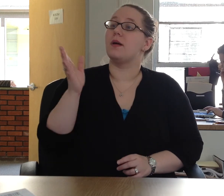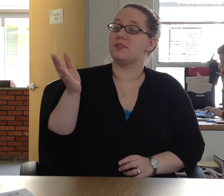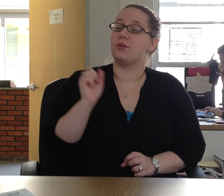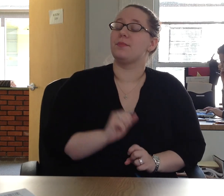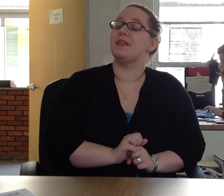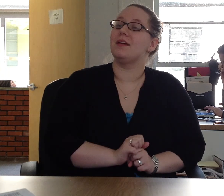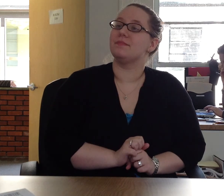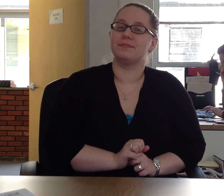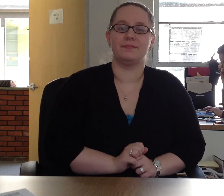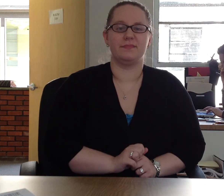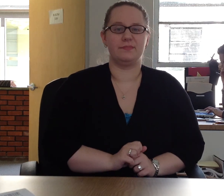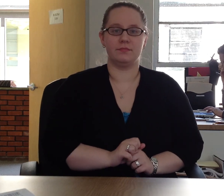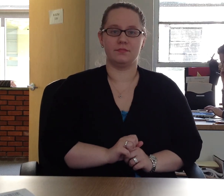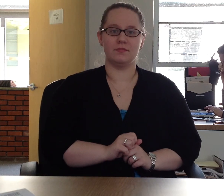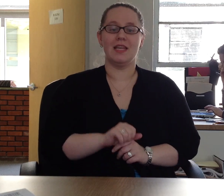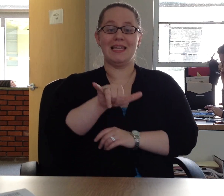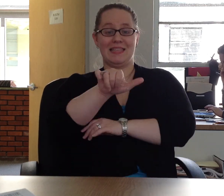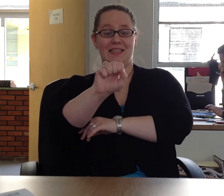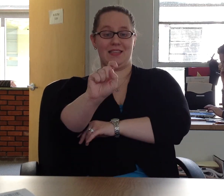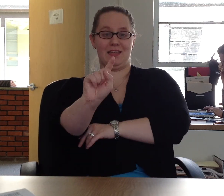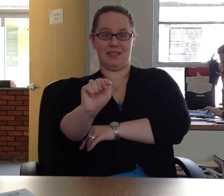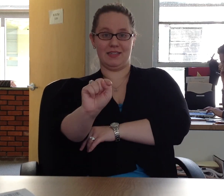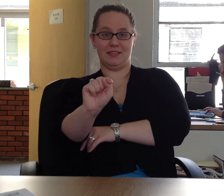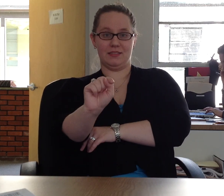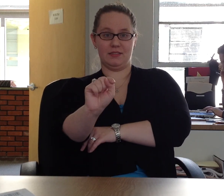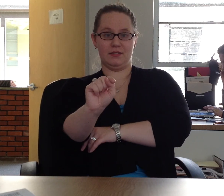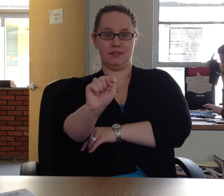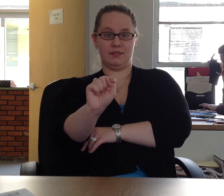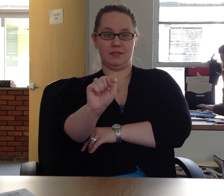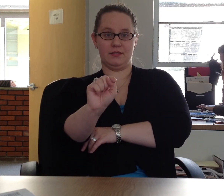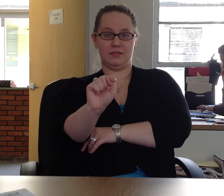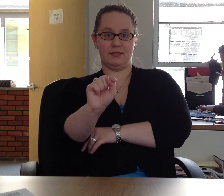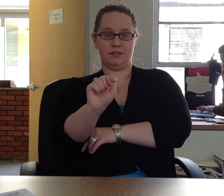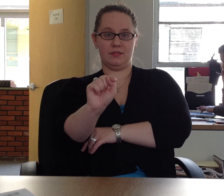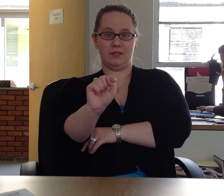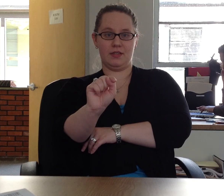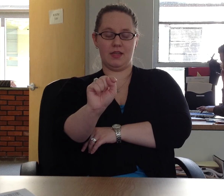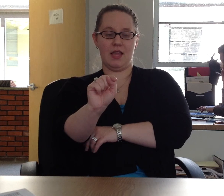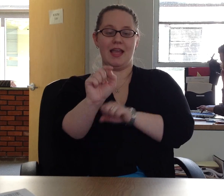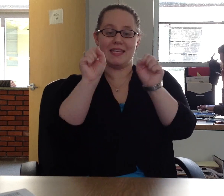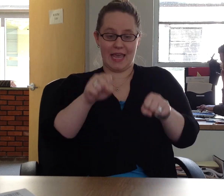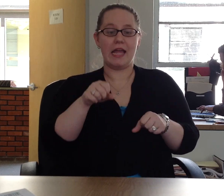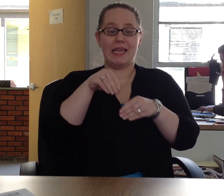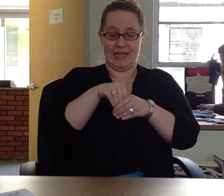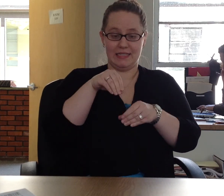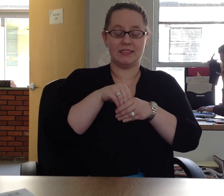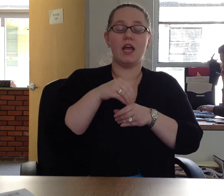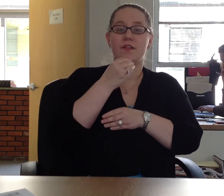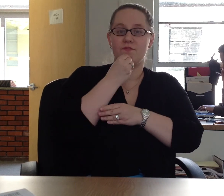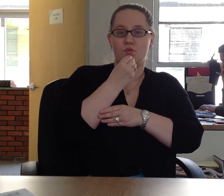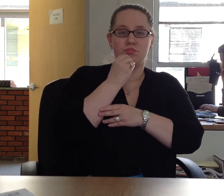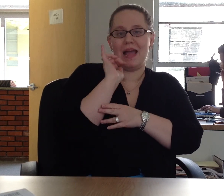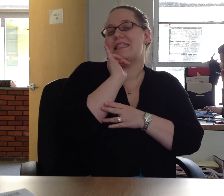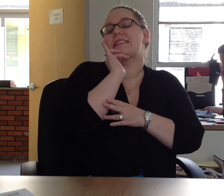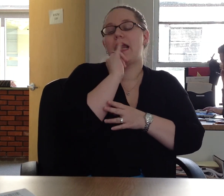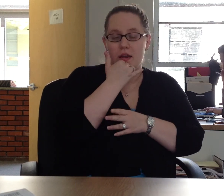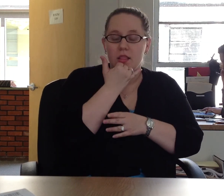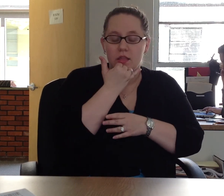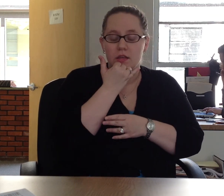sorry, repeat that? Wild yeast are those that get into a food by accident rather